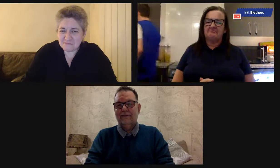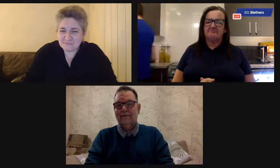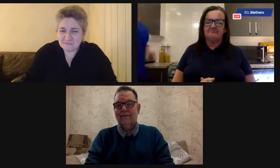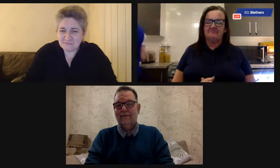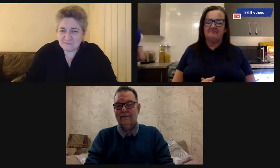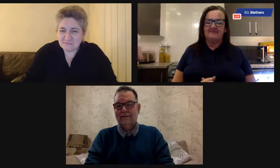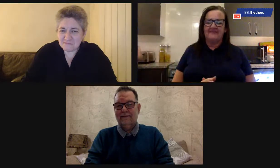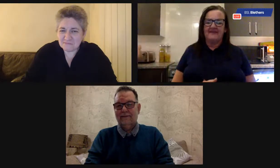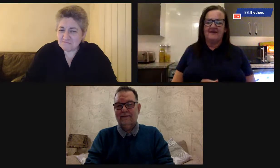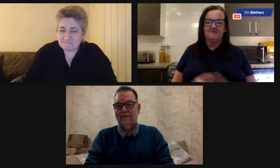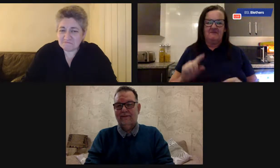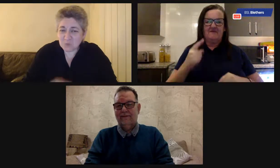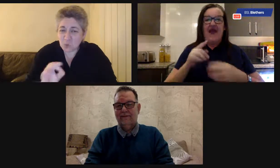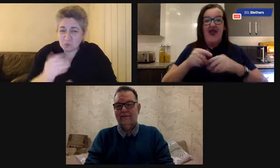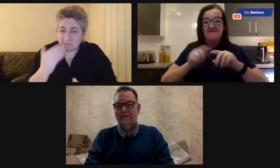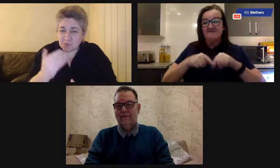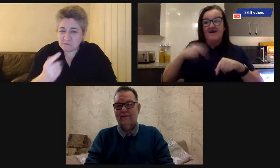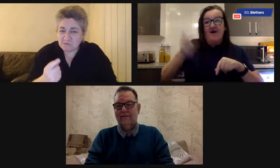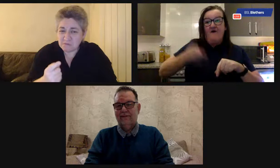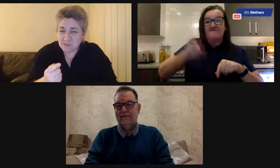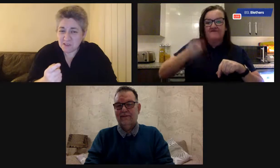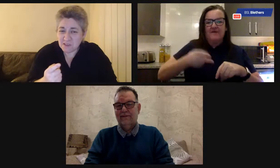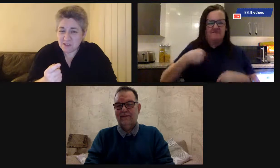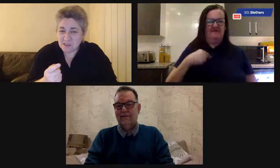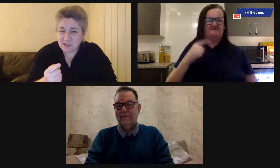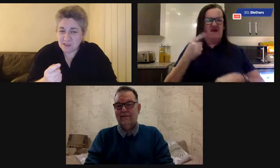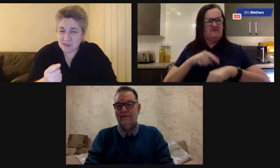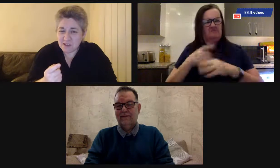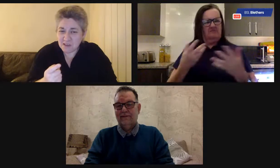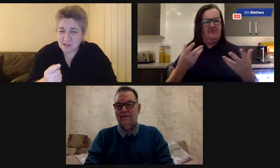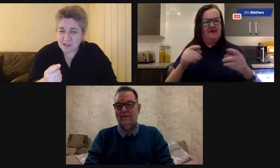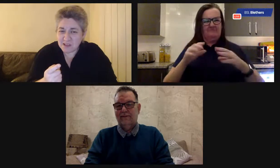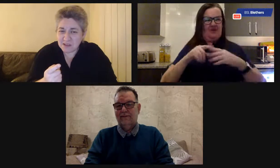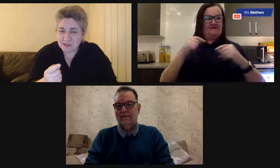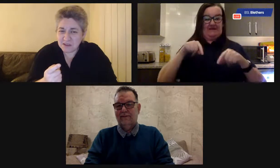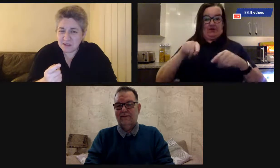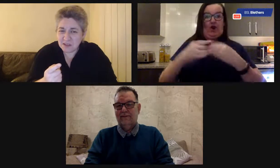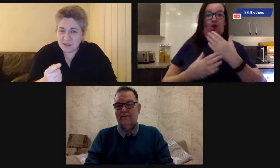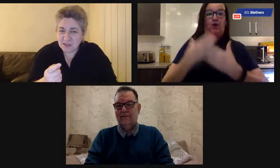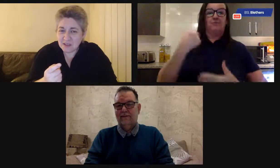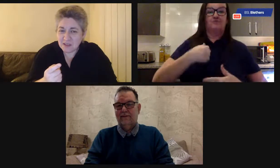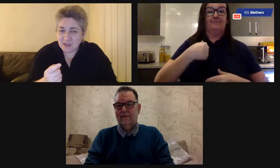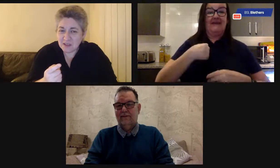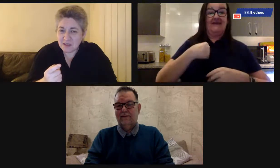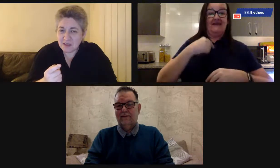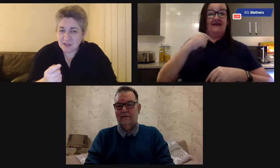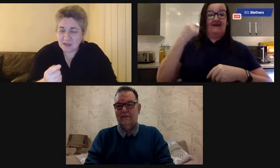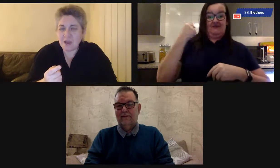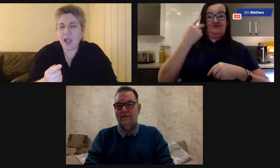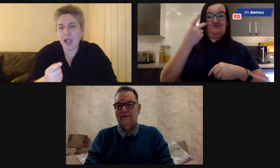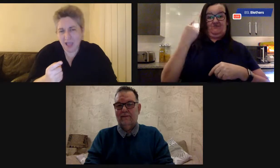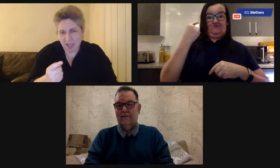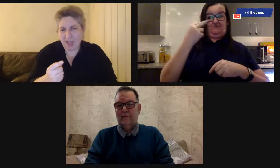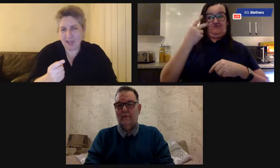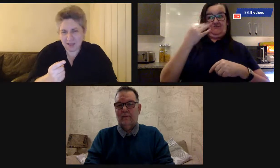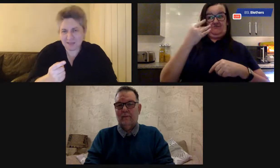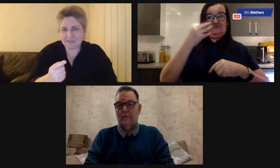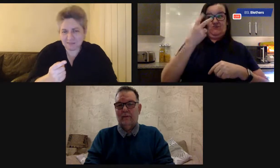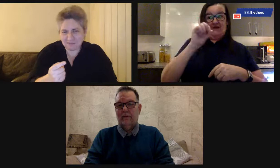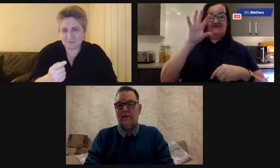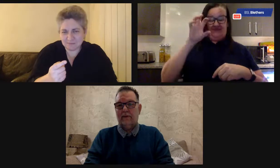Well, I'm trying to think. I think maybe if I'd went often, I would